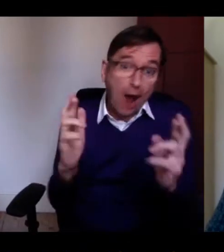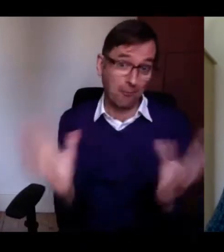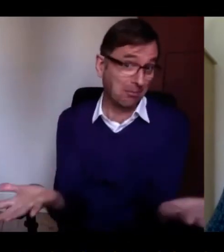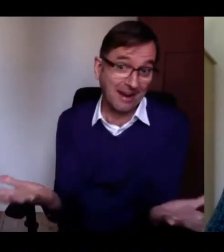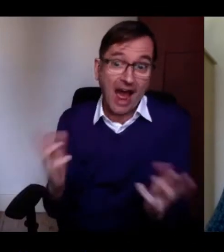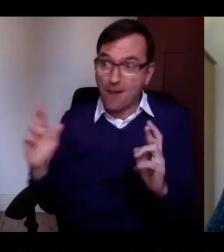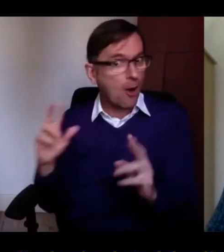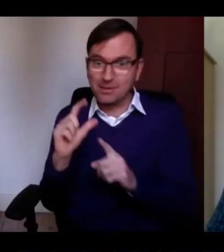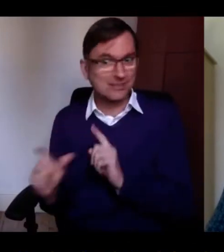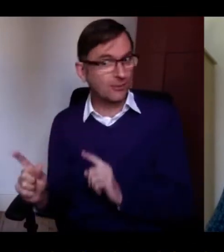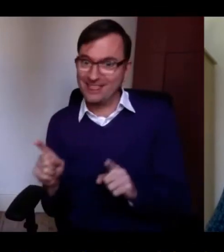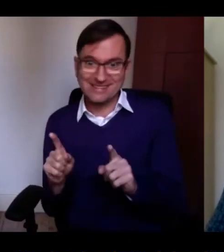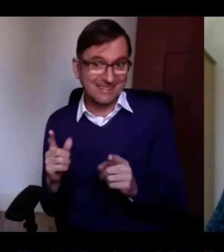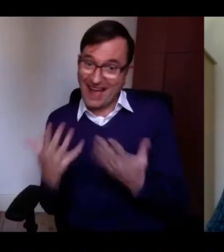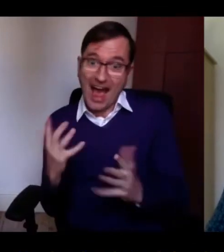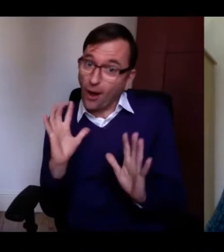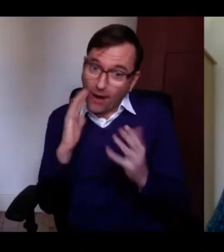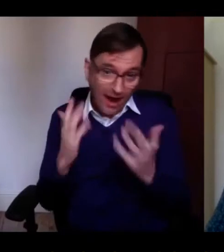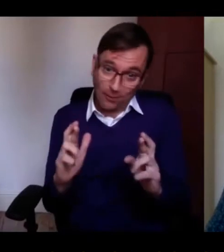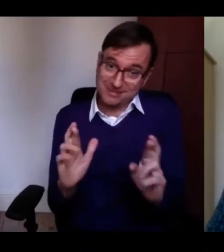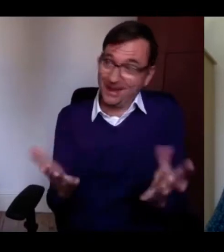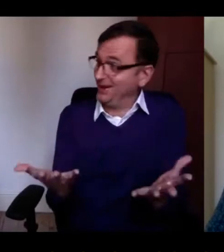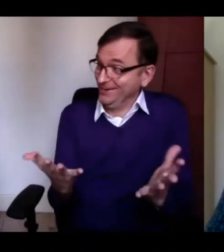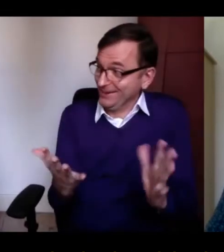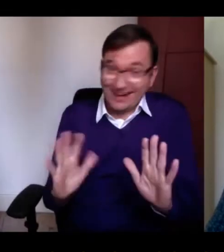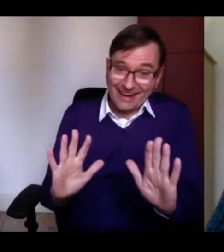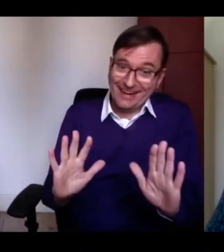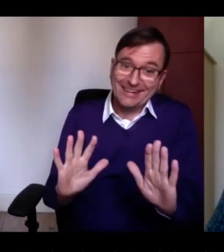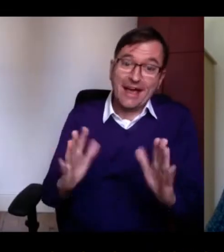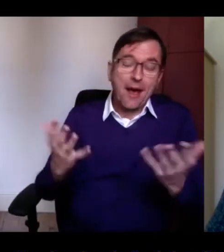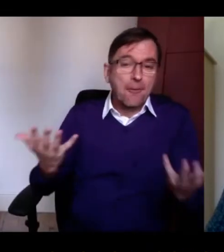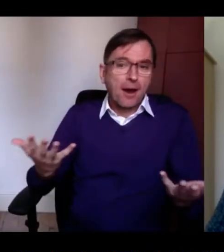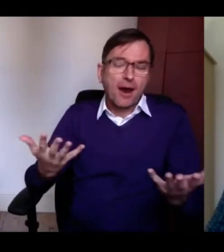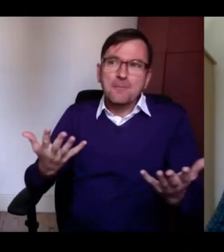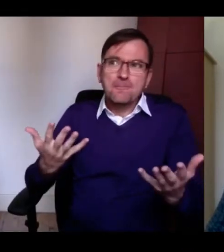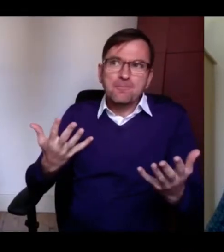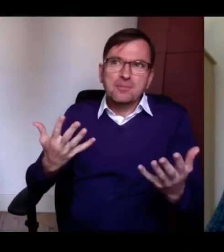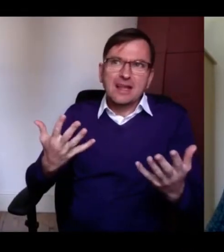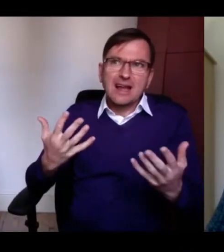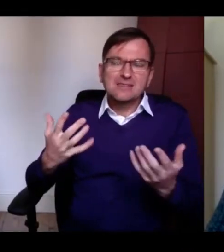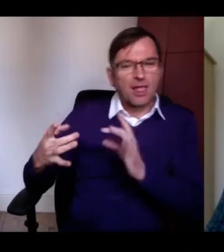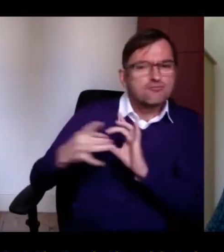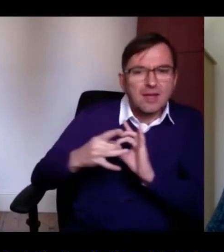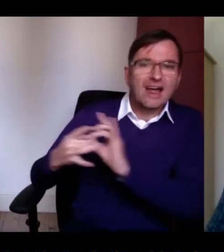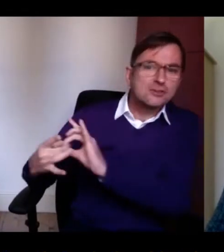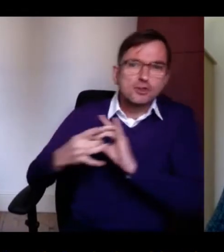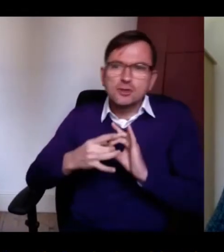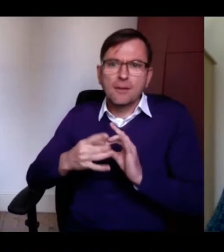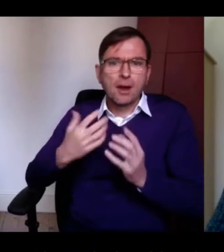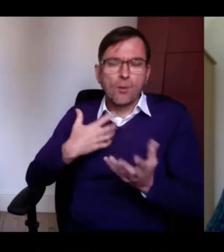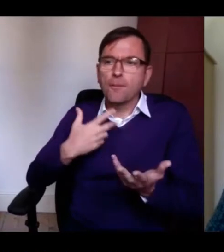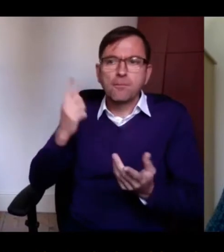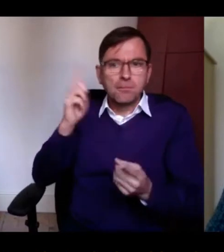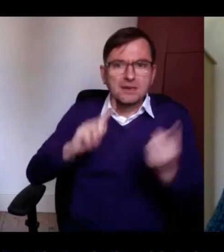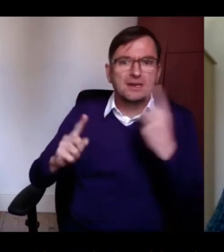does. But I'm hoping he's doing it now. I don't know who he is. But that